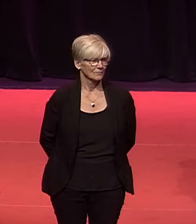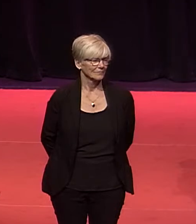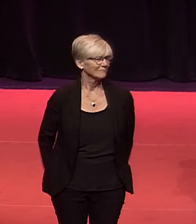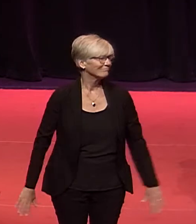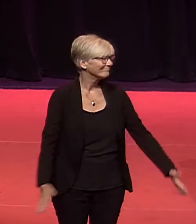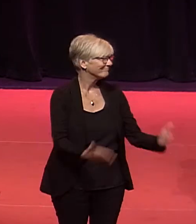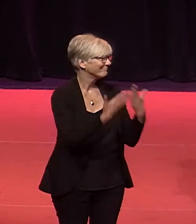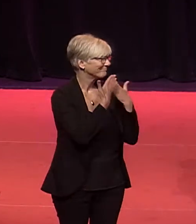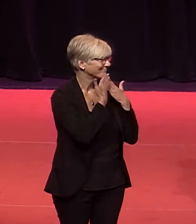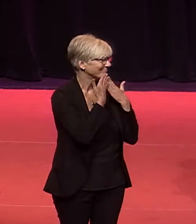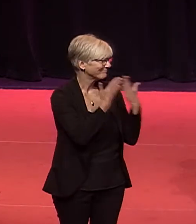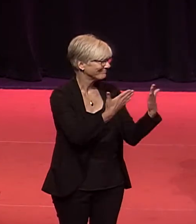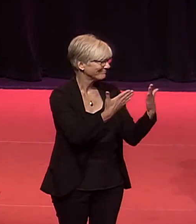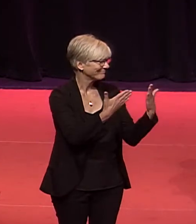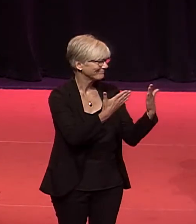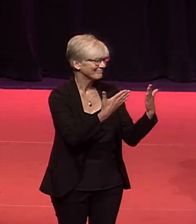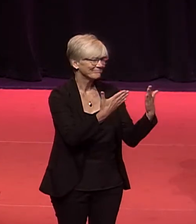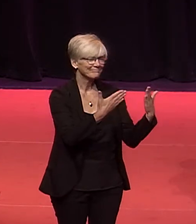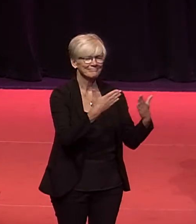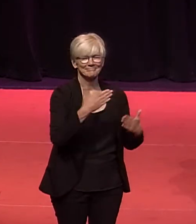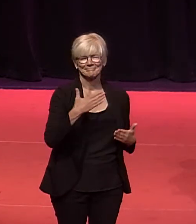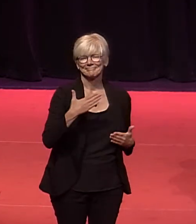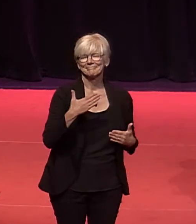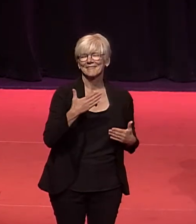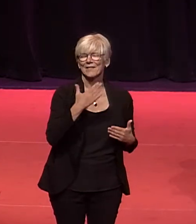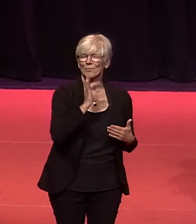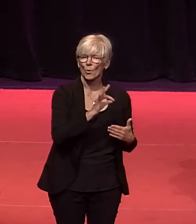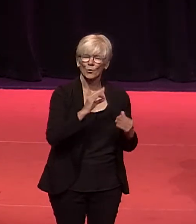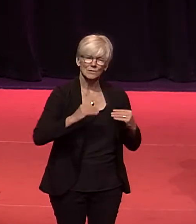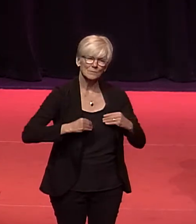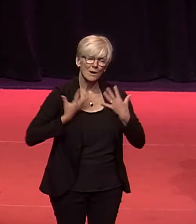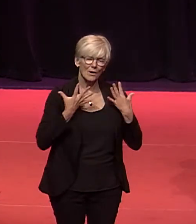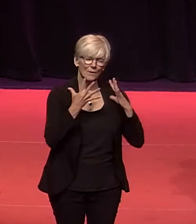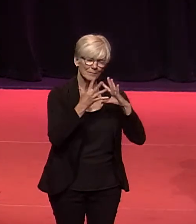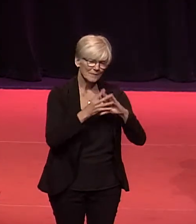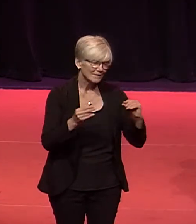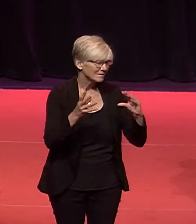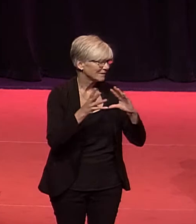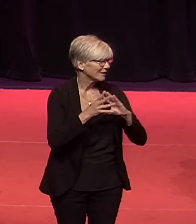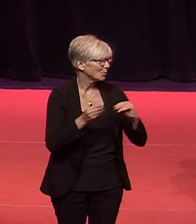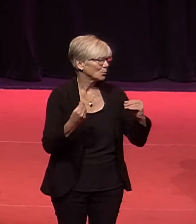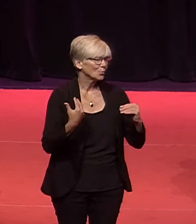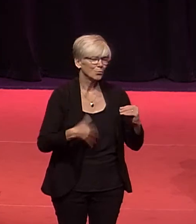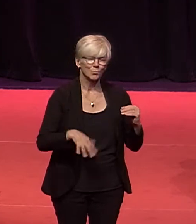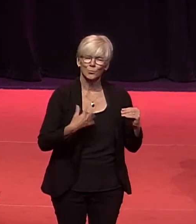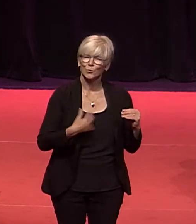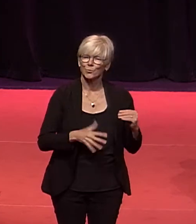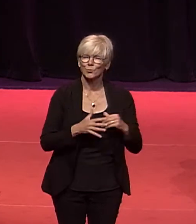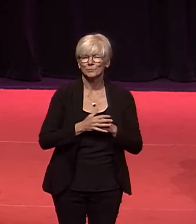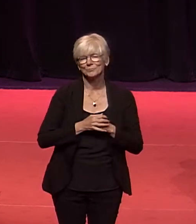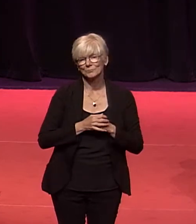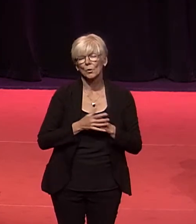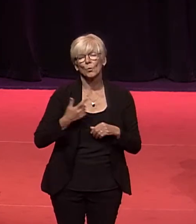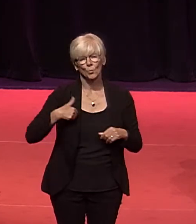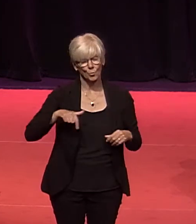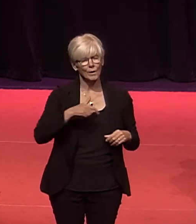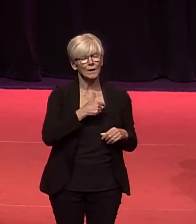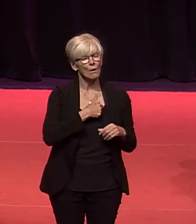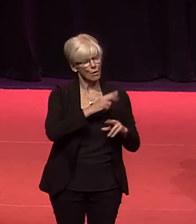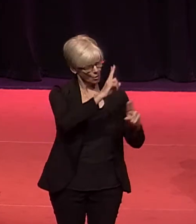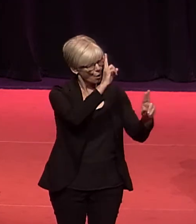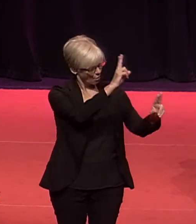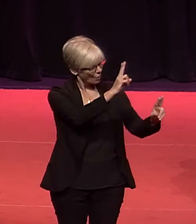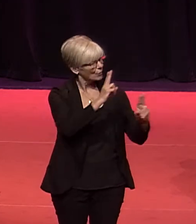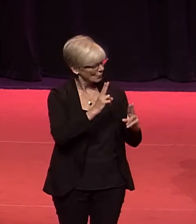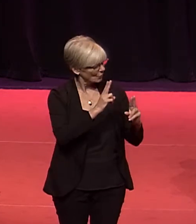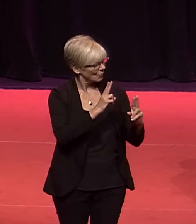Thank you very much, Minister Tassi, for those inspiring words and important messages. We are extremely honored